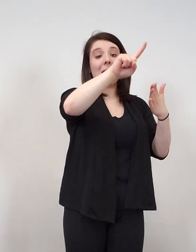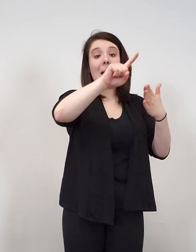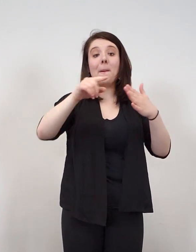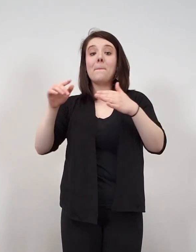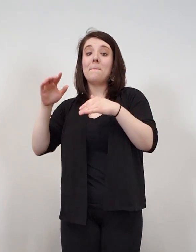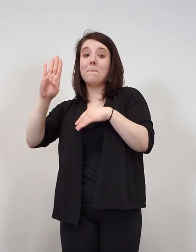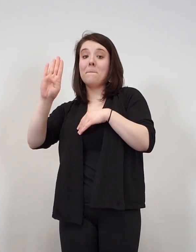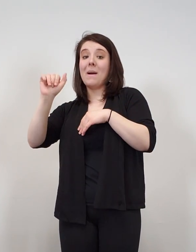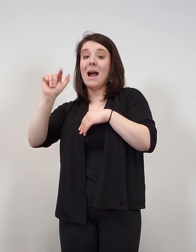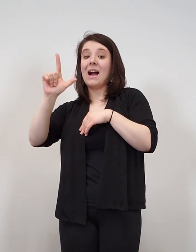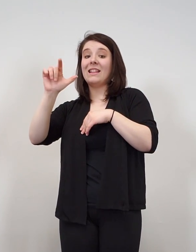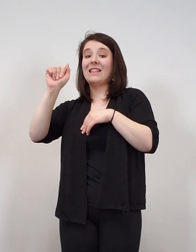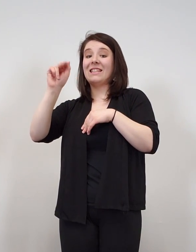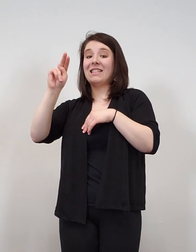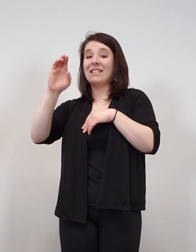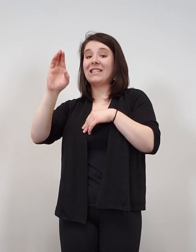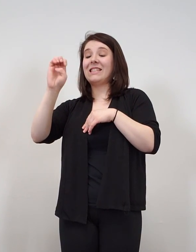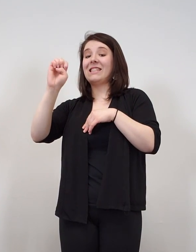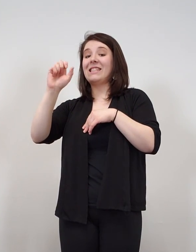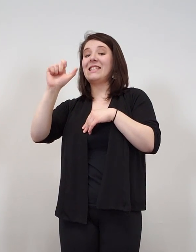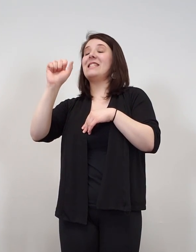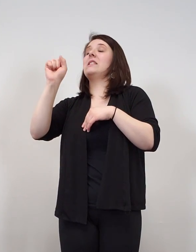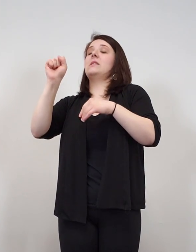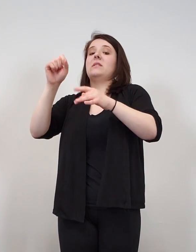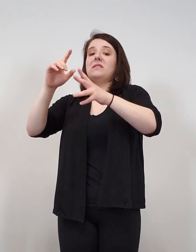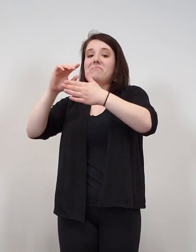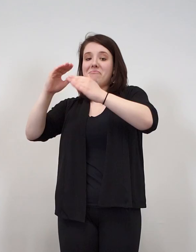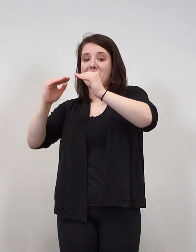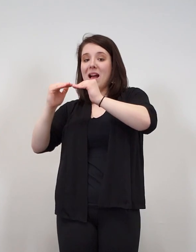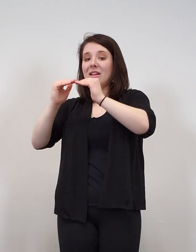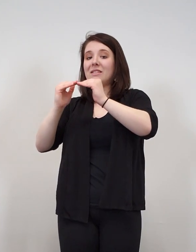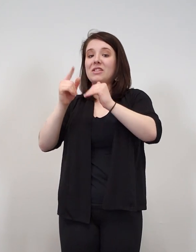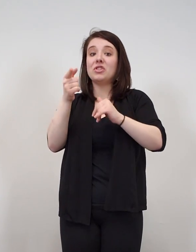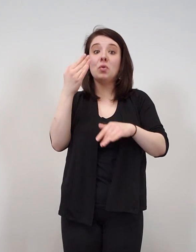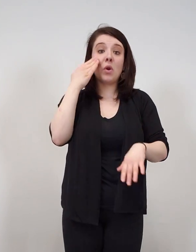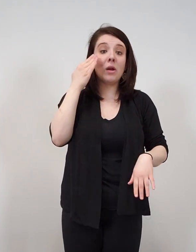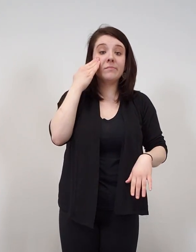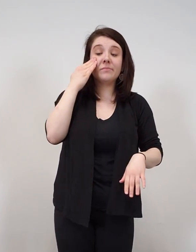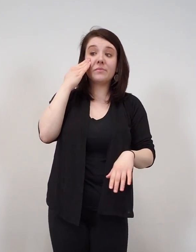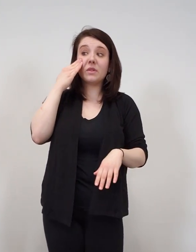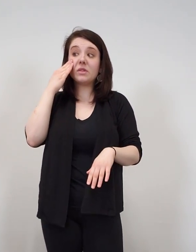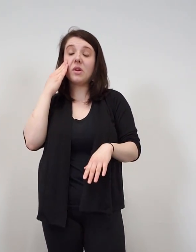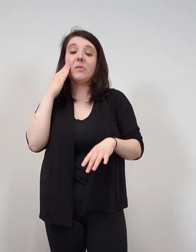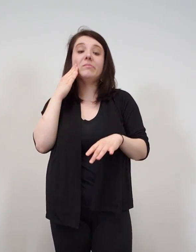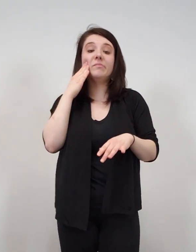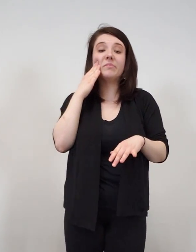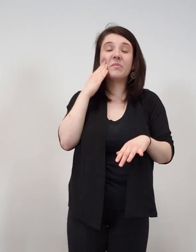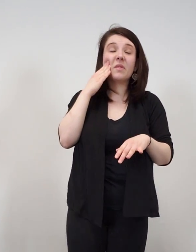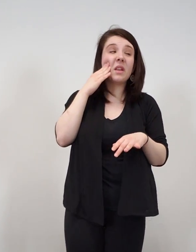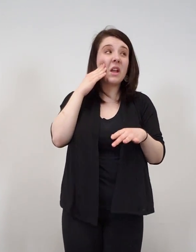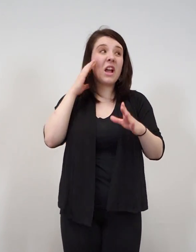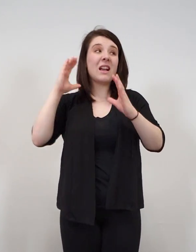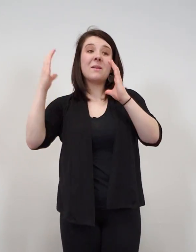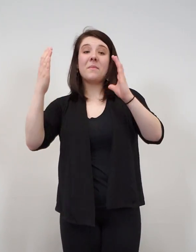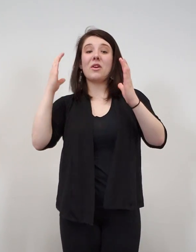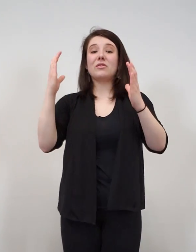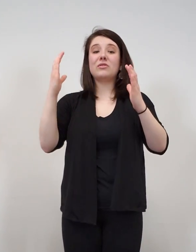As you know, in your math class, we talked about an equilateral triangle. All 3 sides and no matter which way you